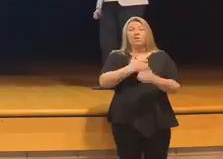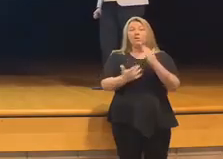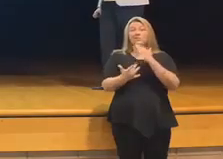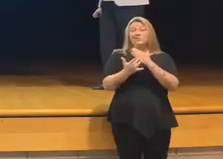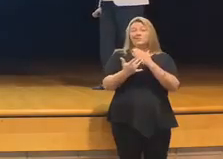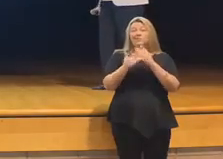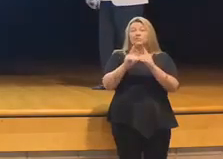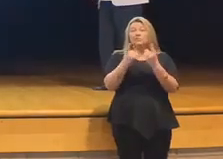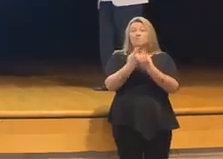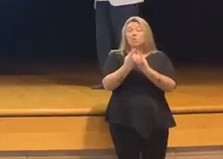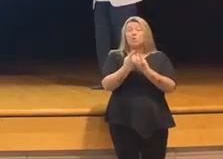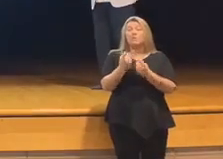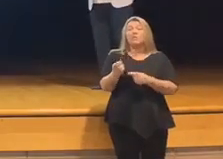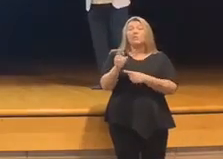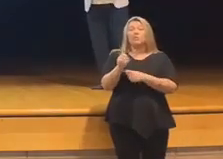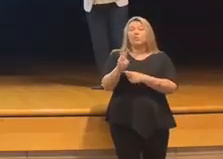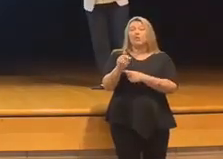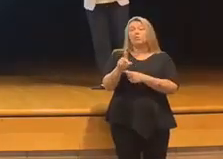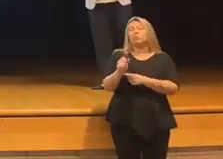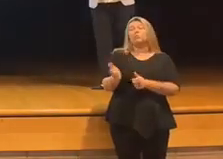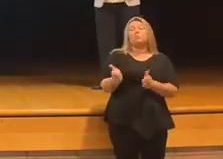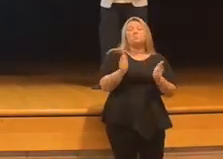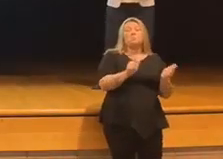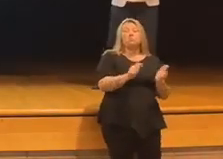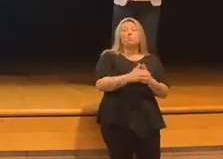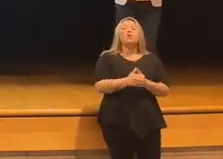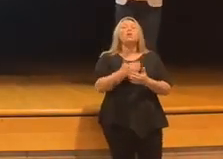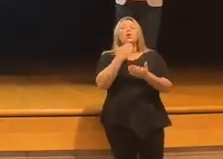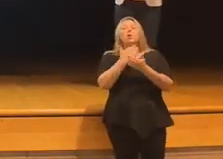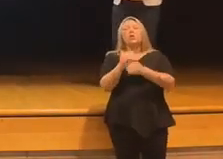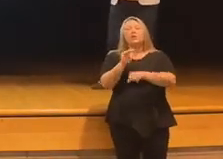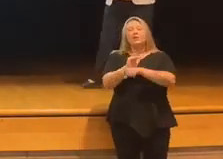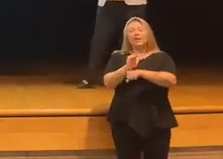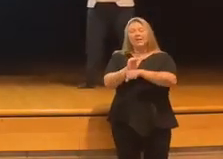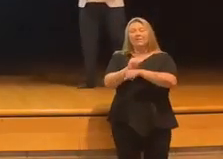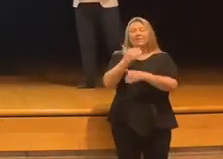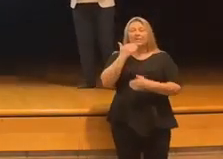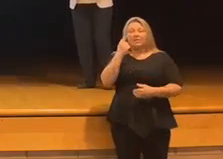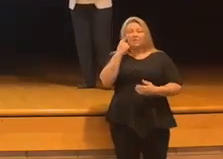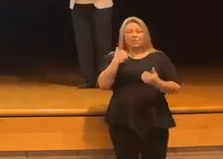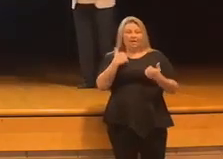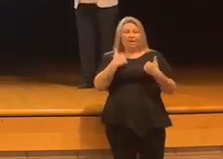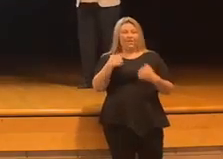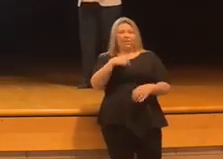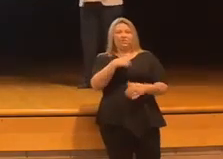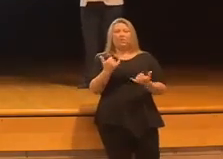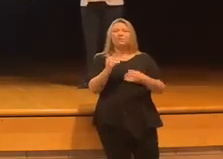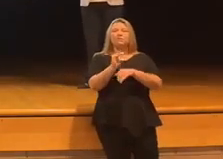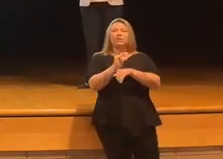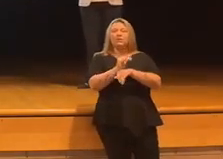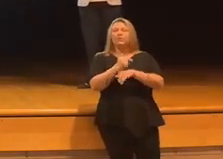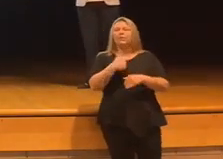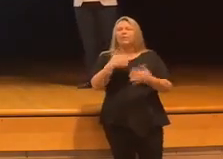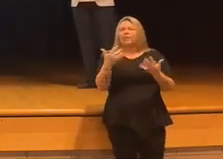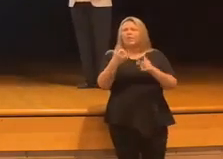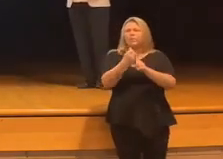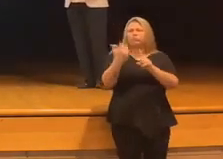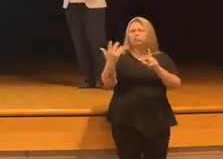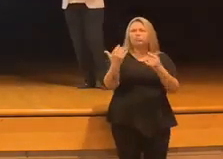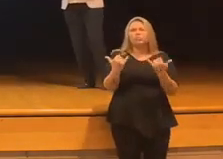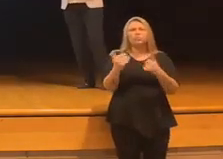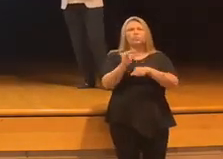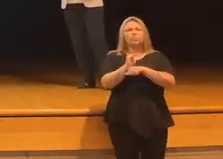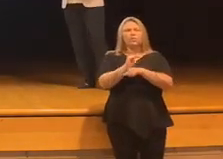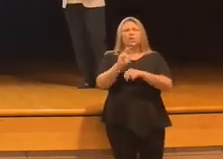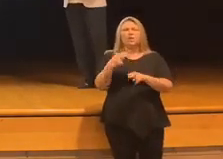Kristen Edwards. Good evening. Thanks for having us this evening. I want to speak with you tonight about the measures that Burke